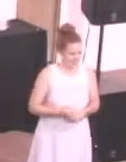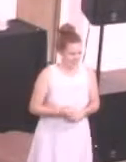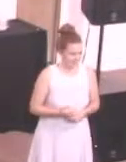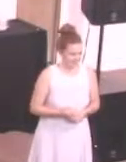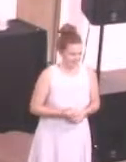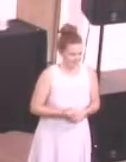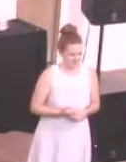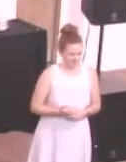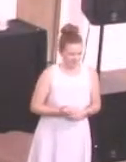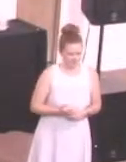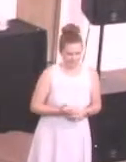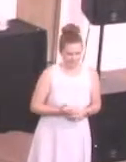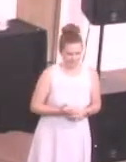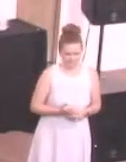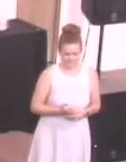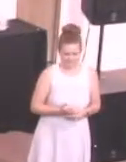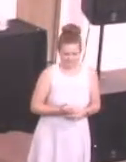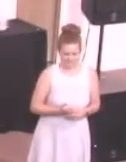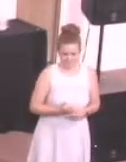Come up here. This is awesome.